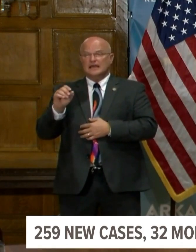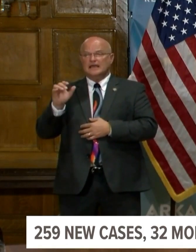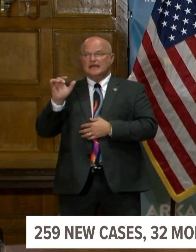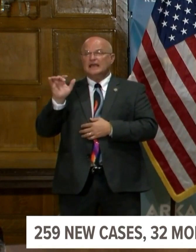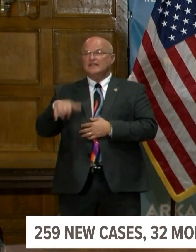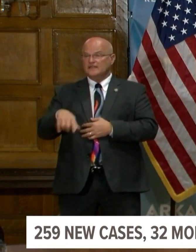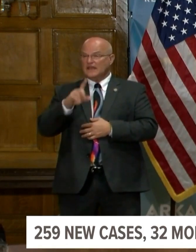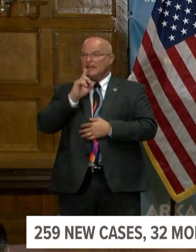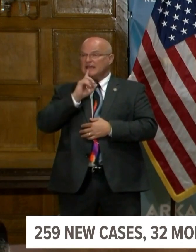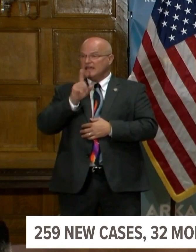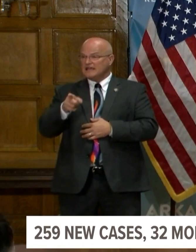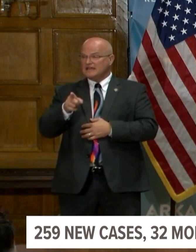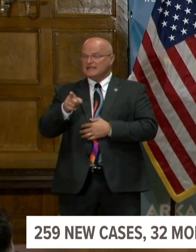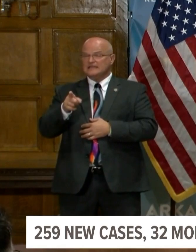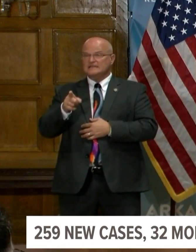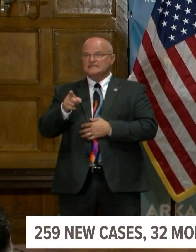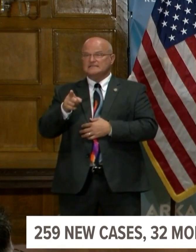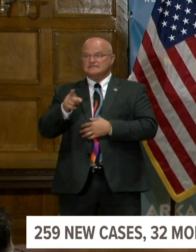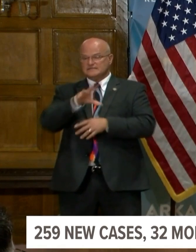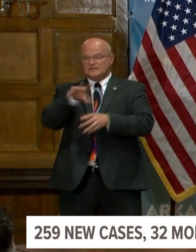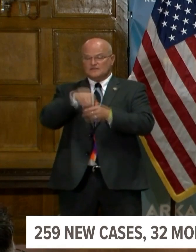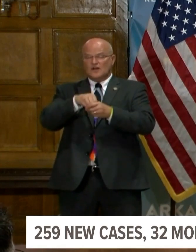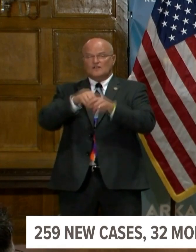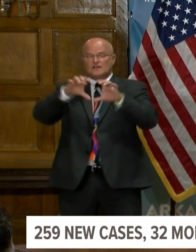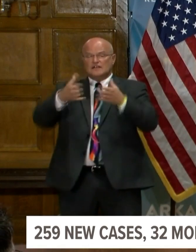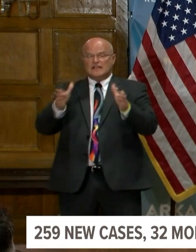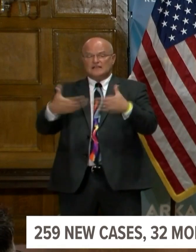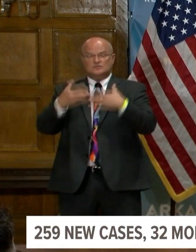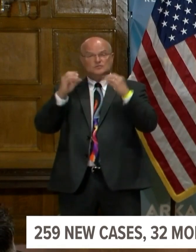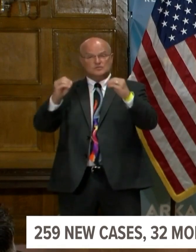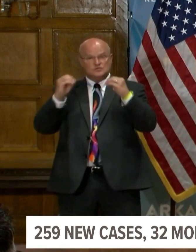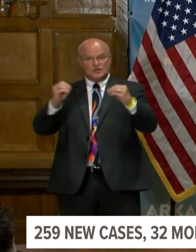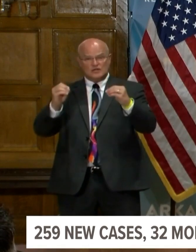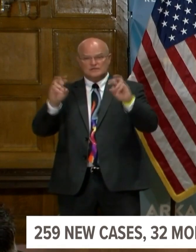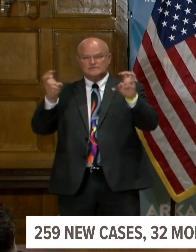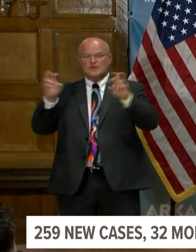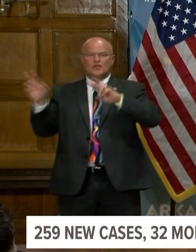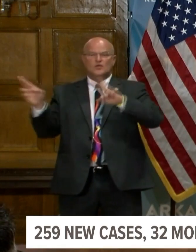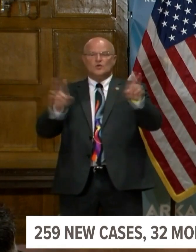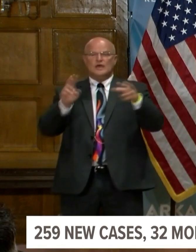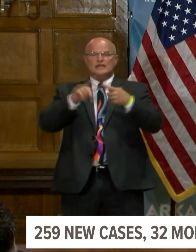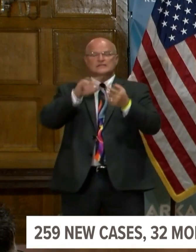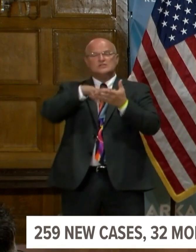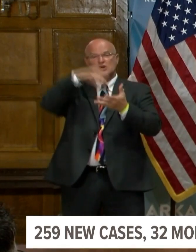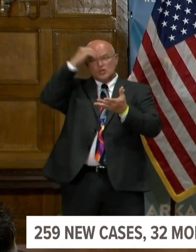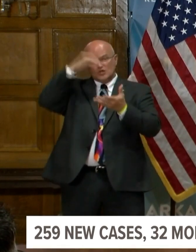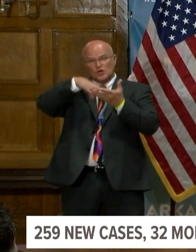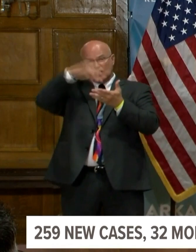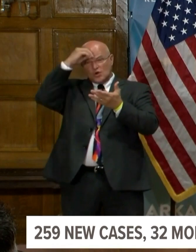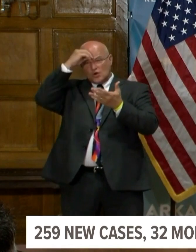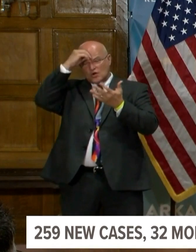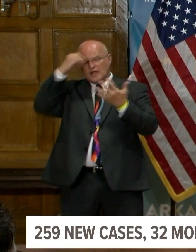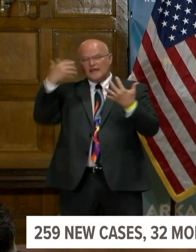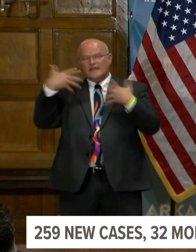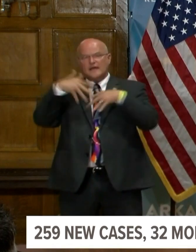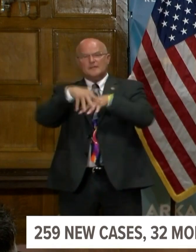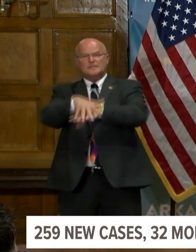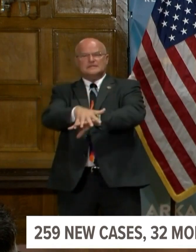that is involved classroom instruction, the ready-to-learn model that blends